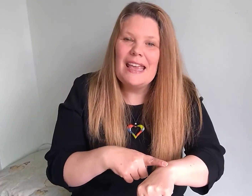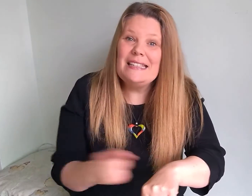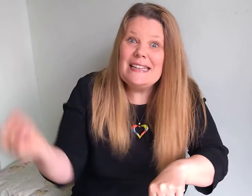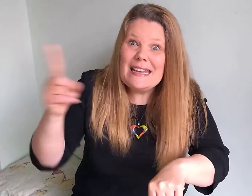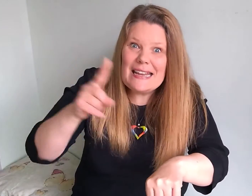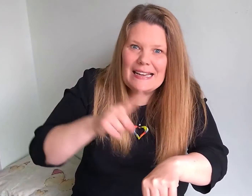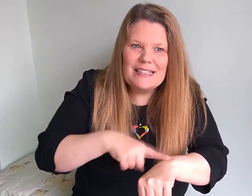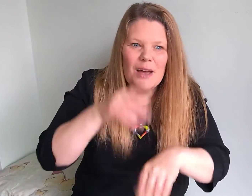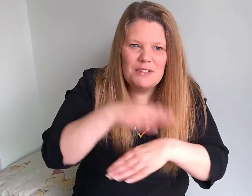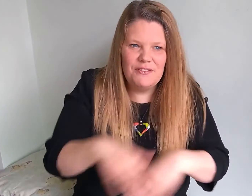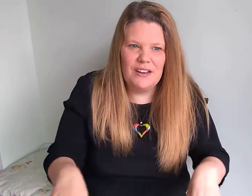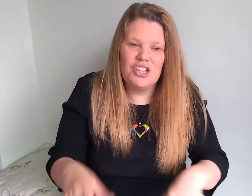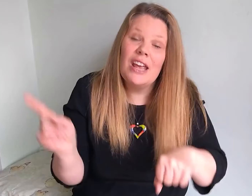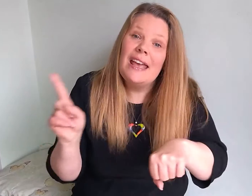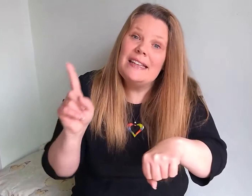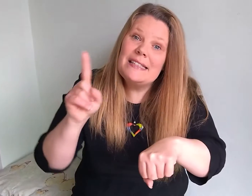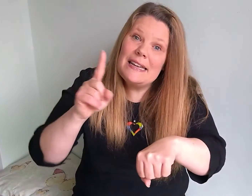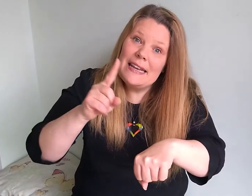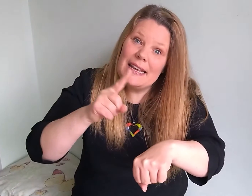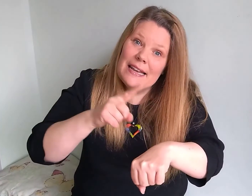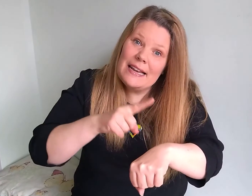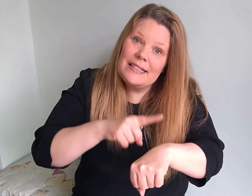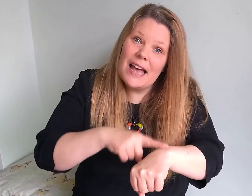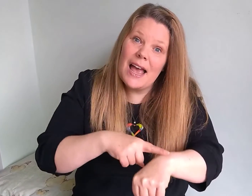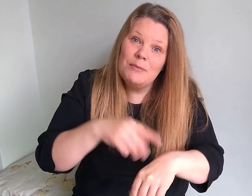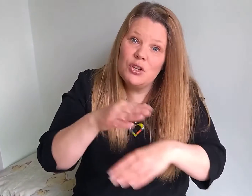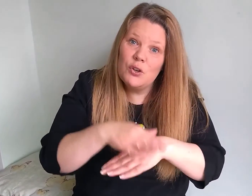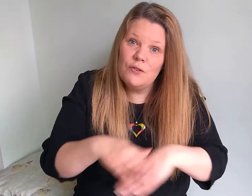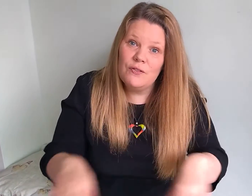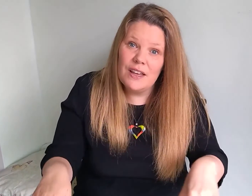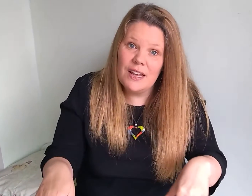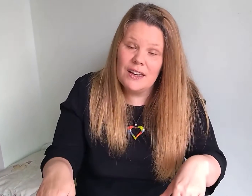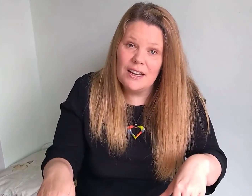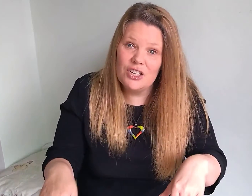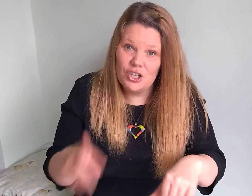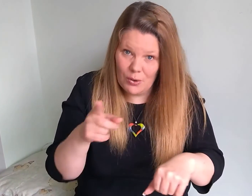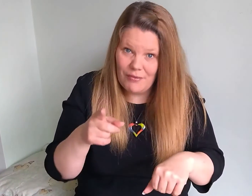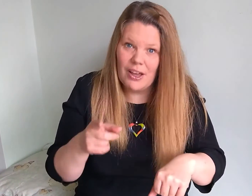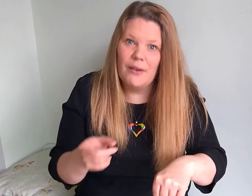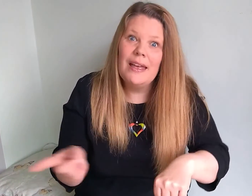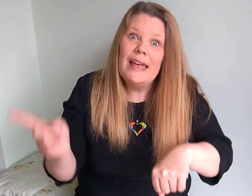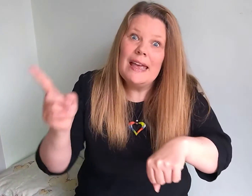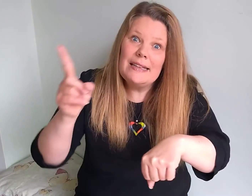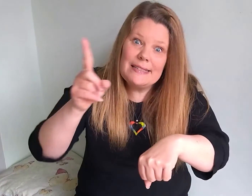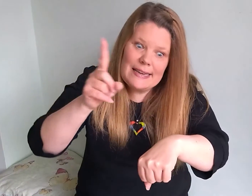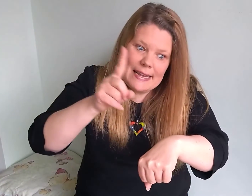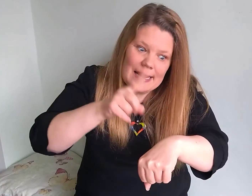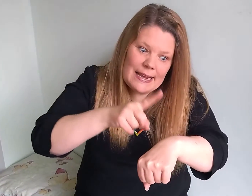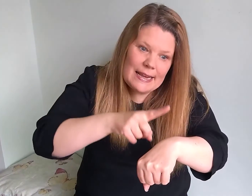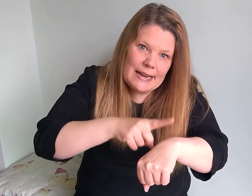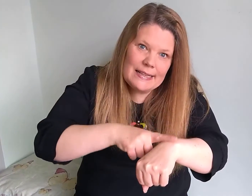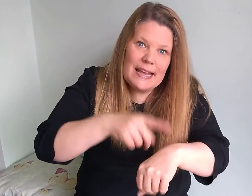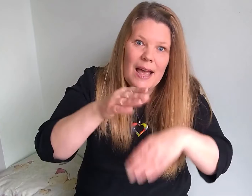It's nearly time to finish. It's nearly time to finish. You have a go. It's nearly time